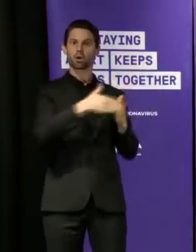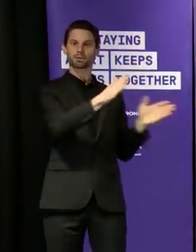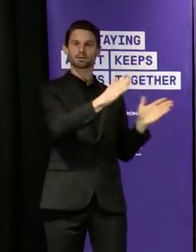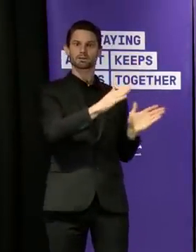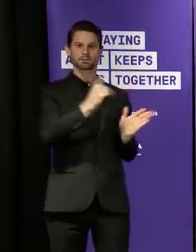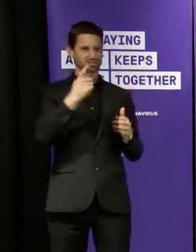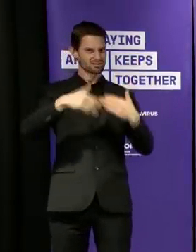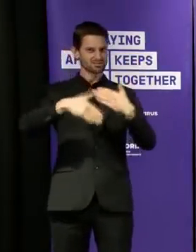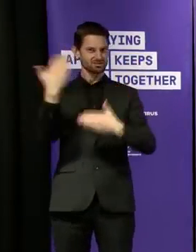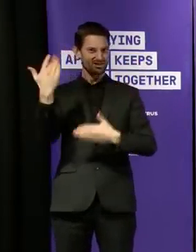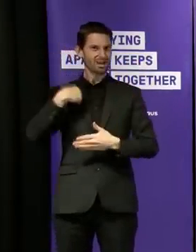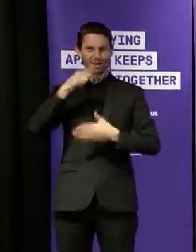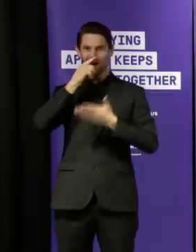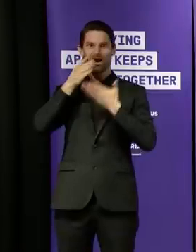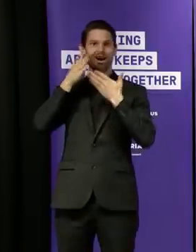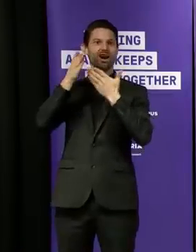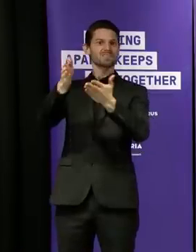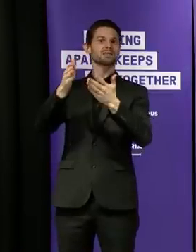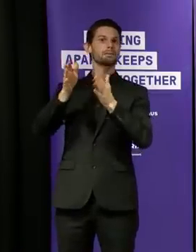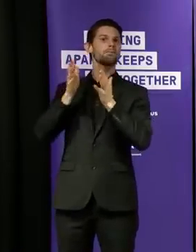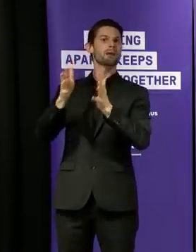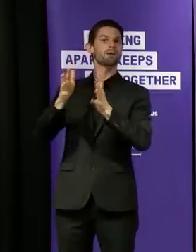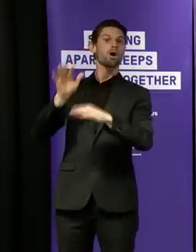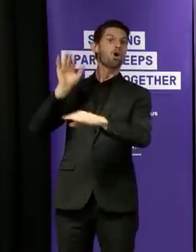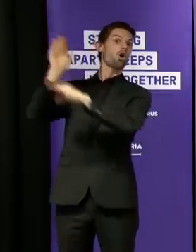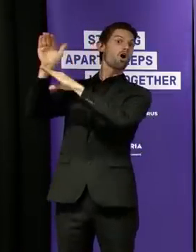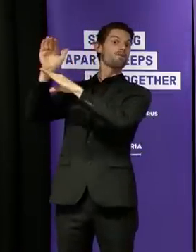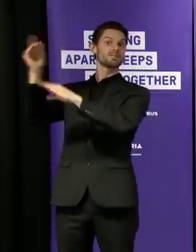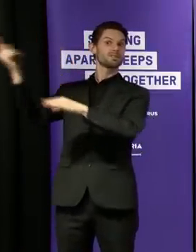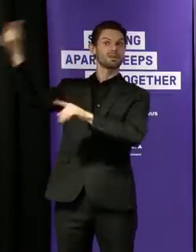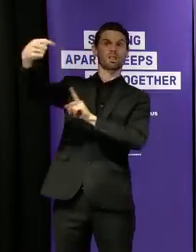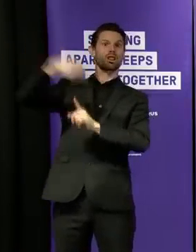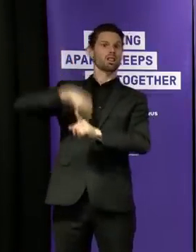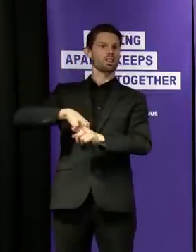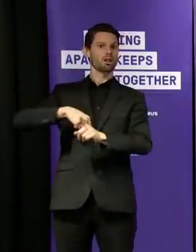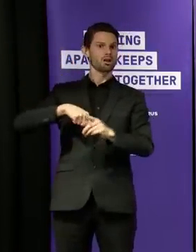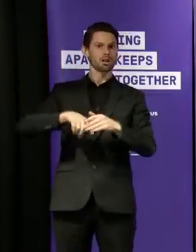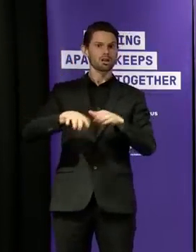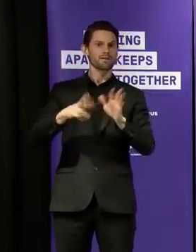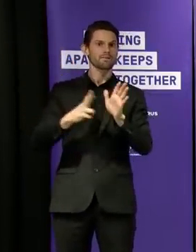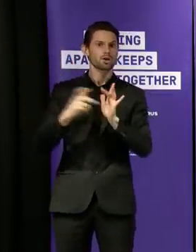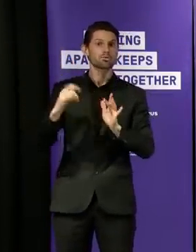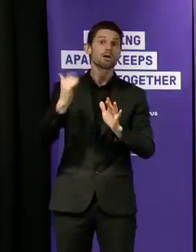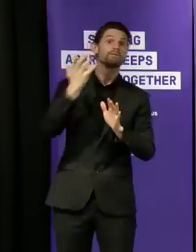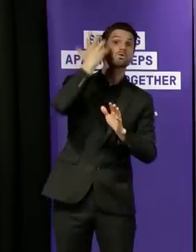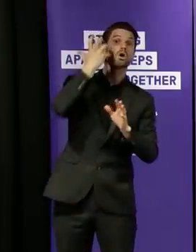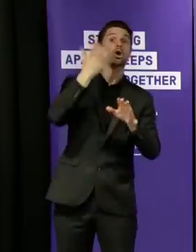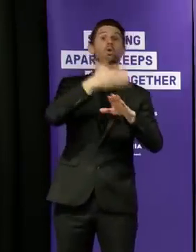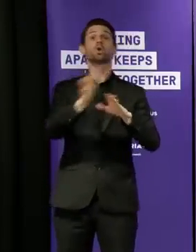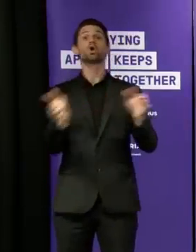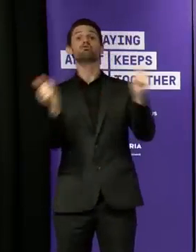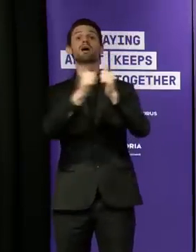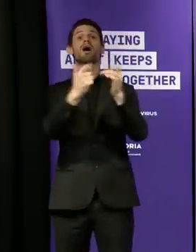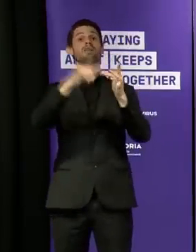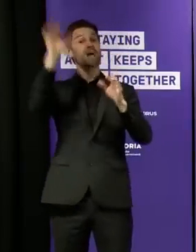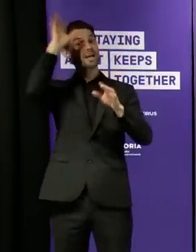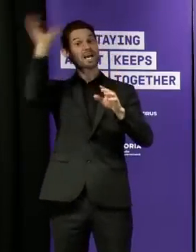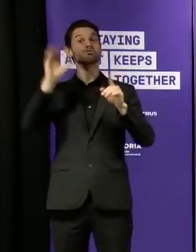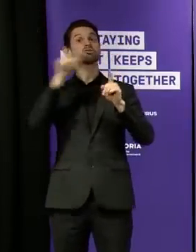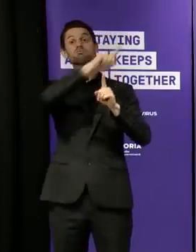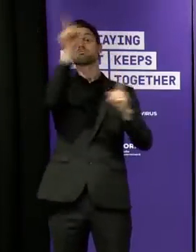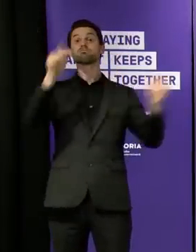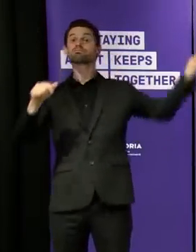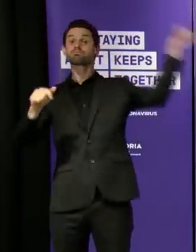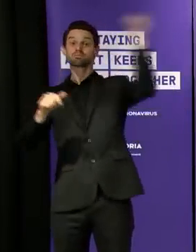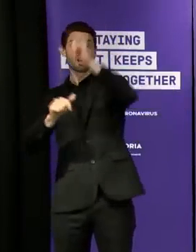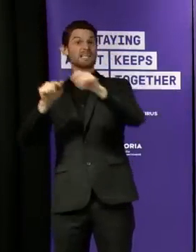just wandering into the place from another country. It's New Zealand today. Who knows what the next bubble is with, who that's